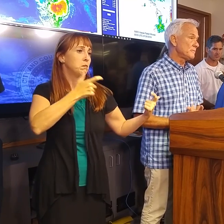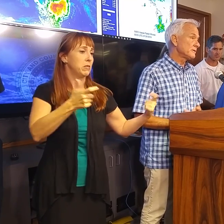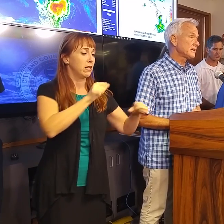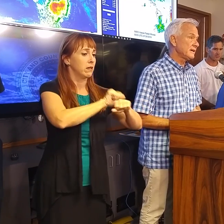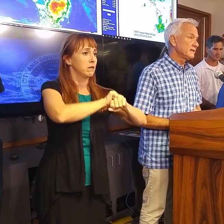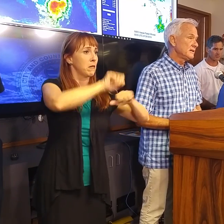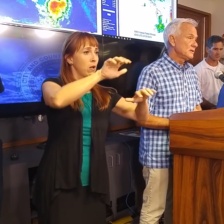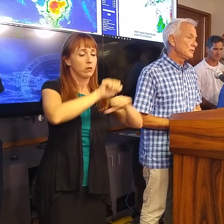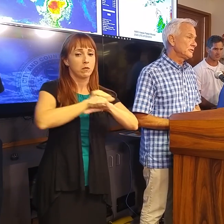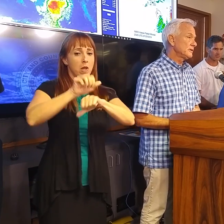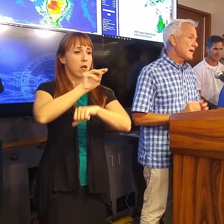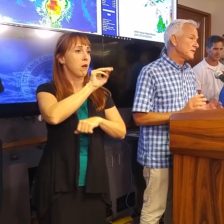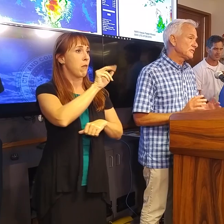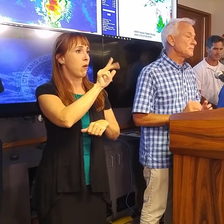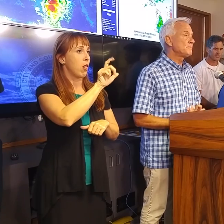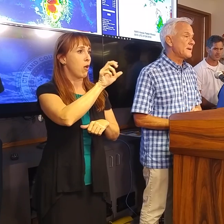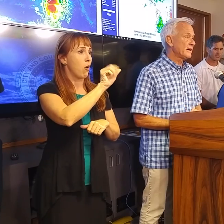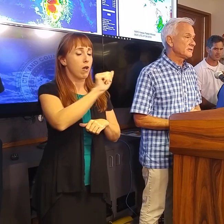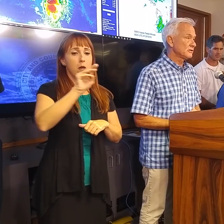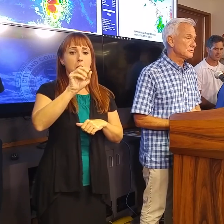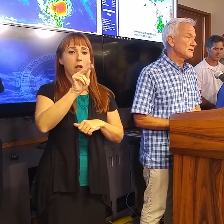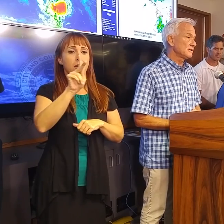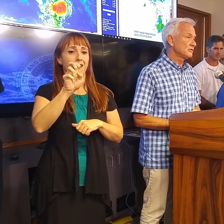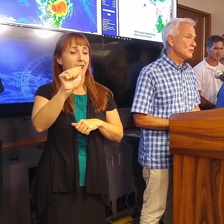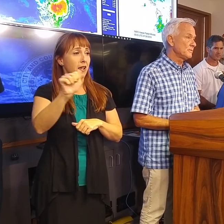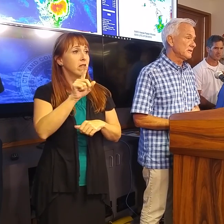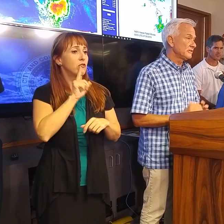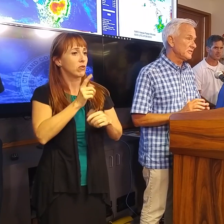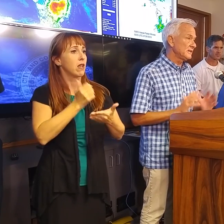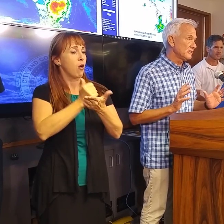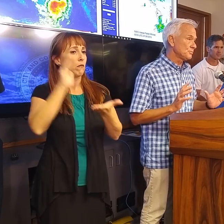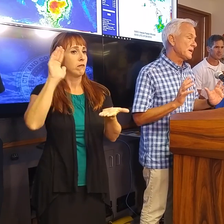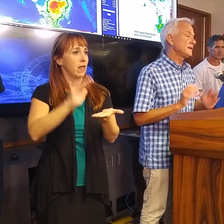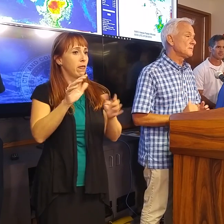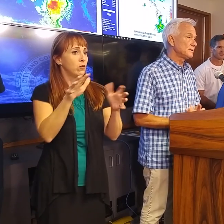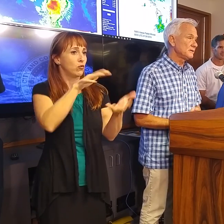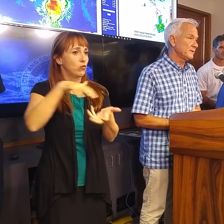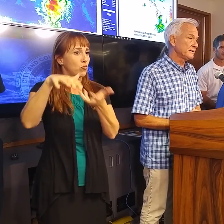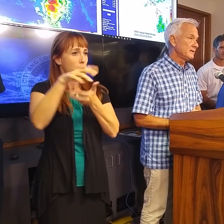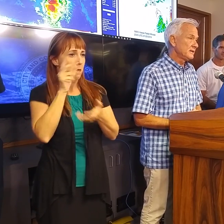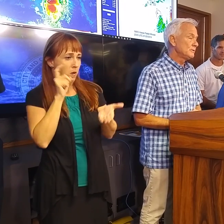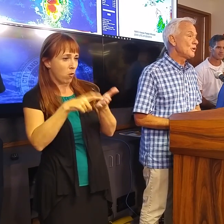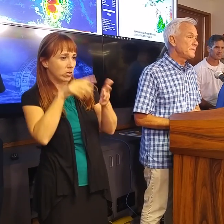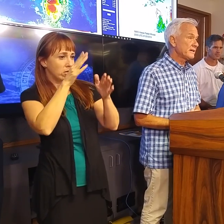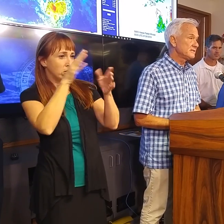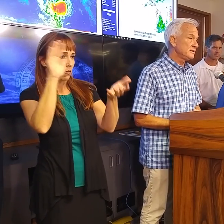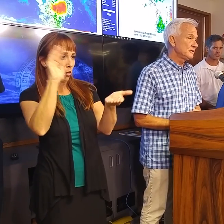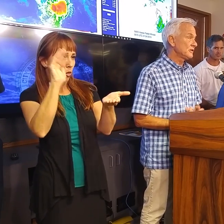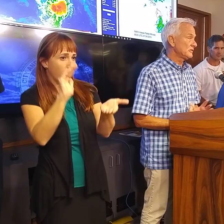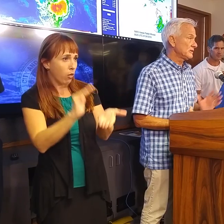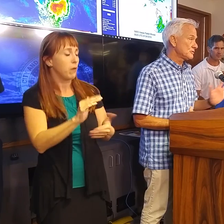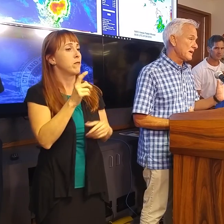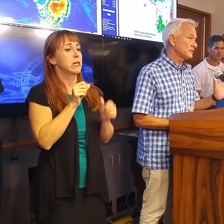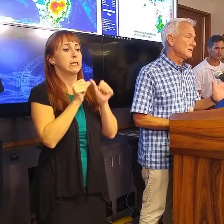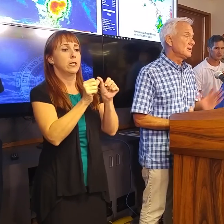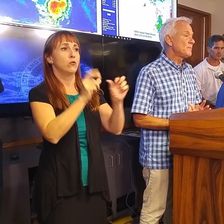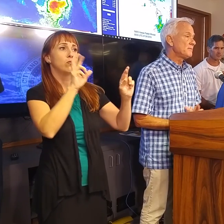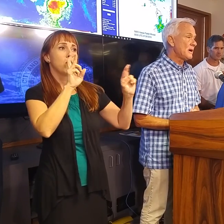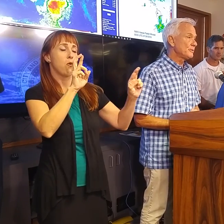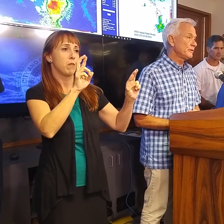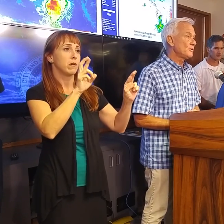Loa and Mauna Kea, who's having some impact on the strength of this storm, and you can see that it's breaking up a little bit. We hope that continues, and as it